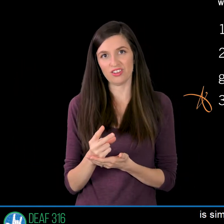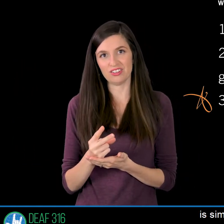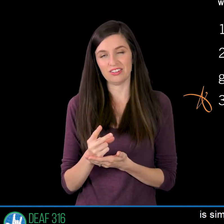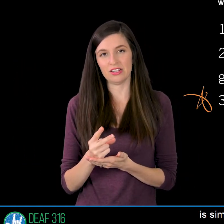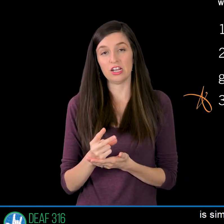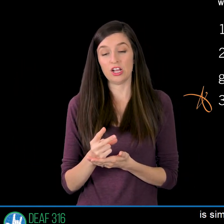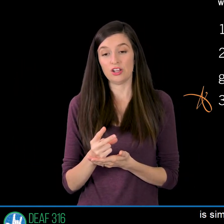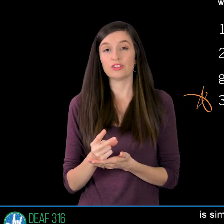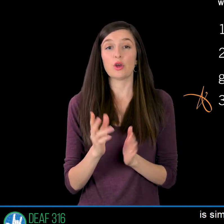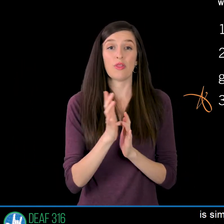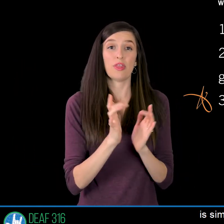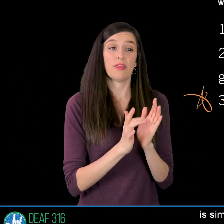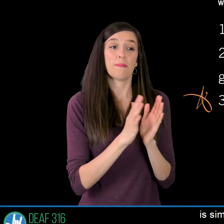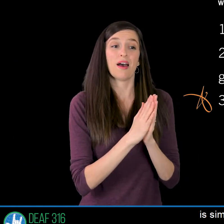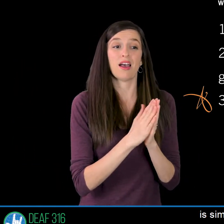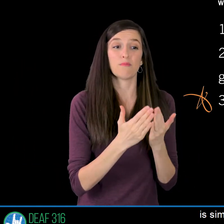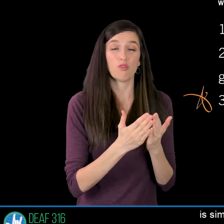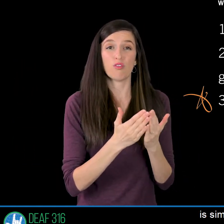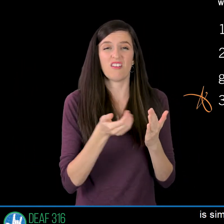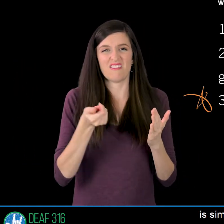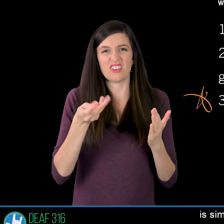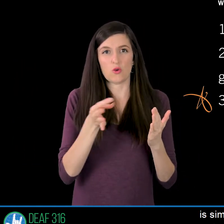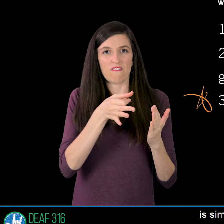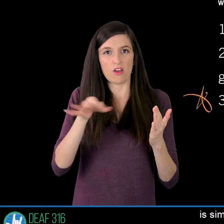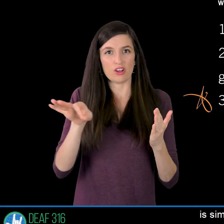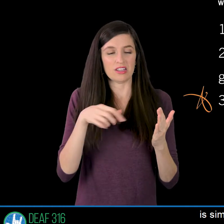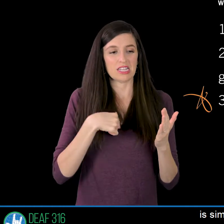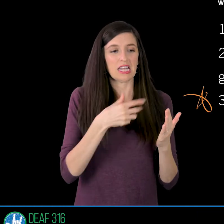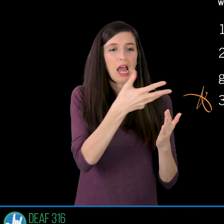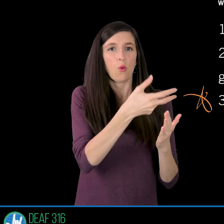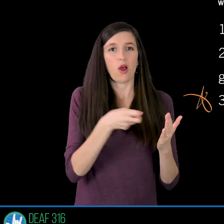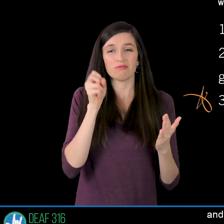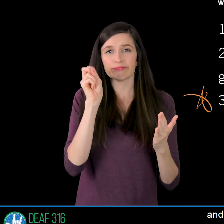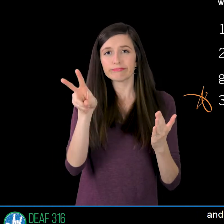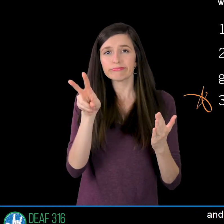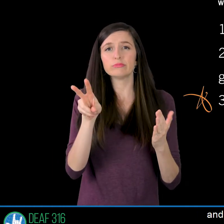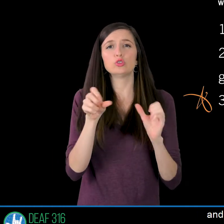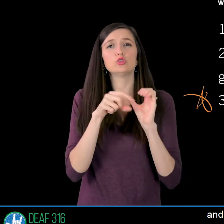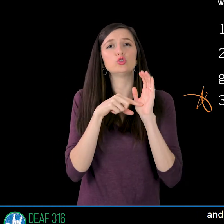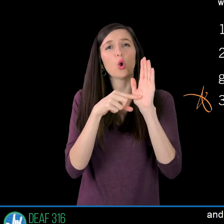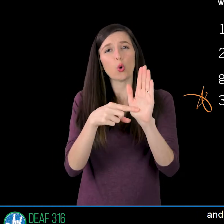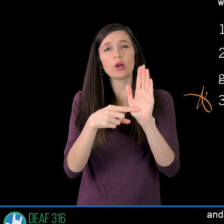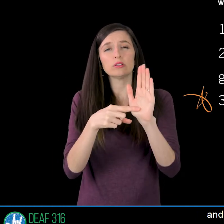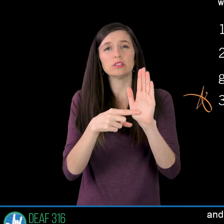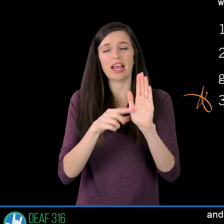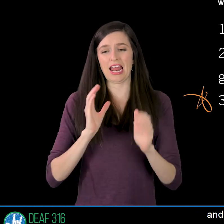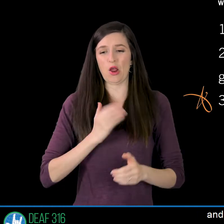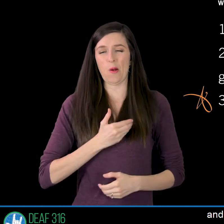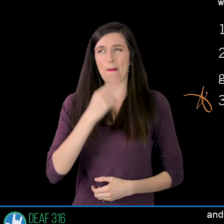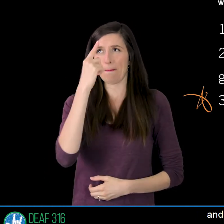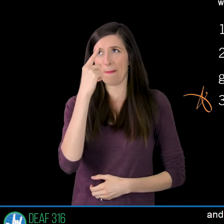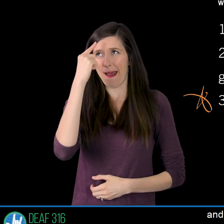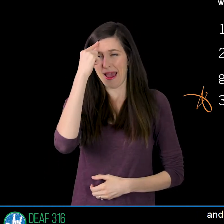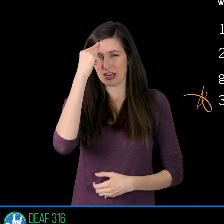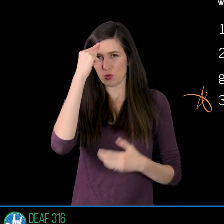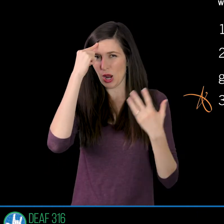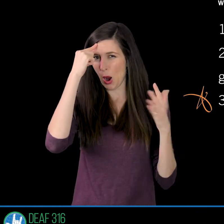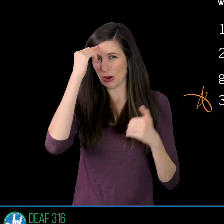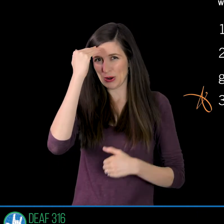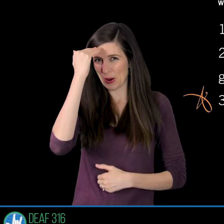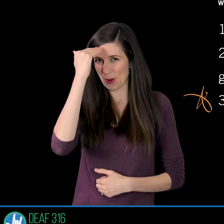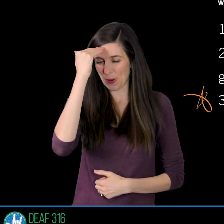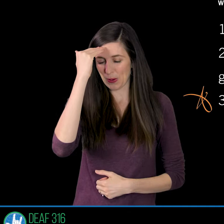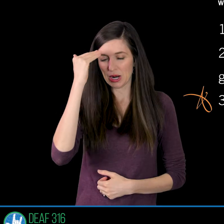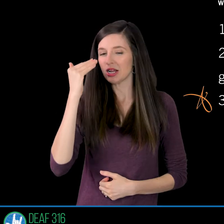look at a few passages from the Bible which show, and our consciences already tell us this, don't they?